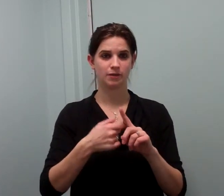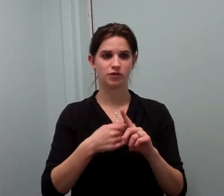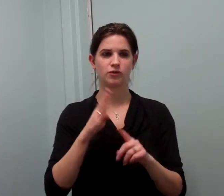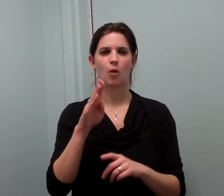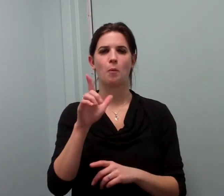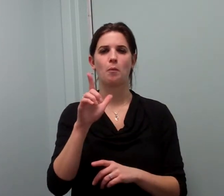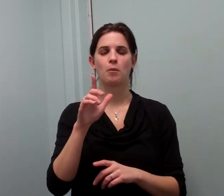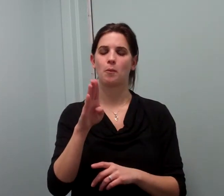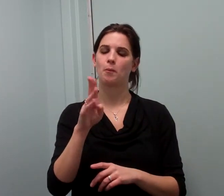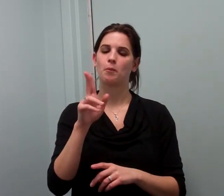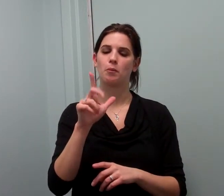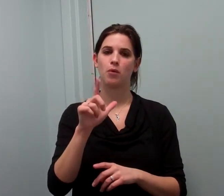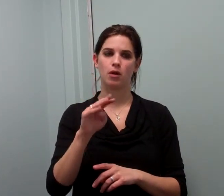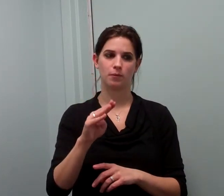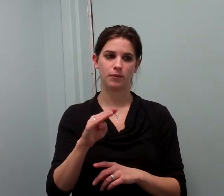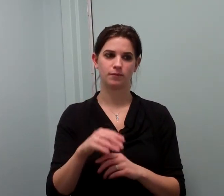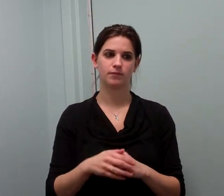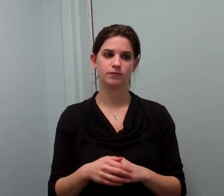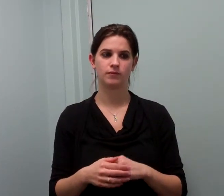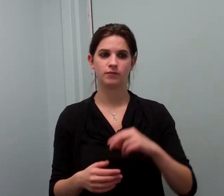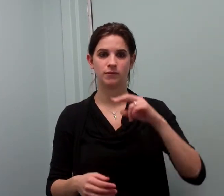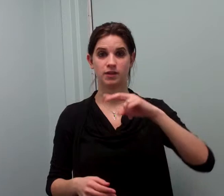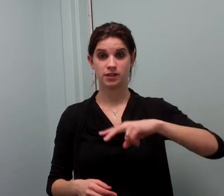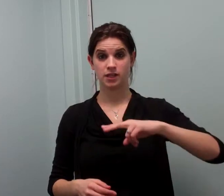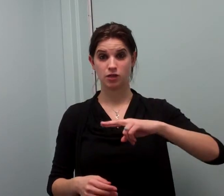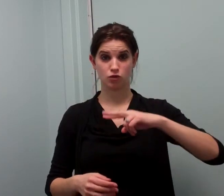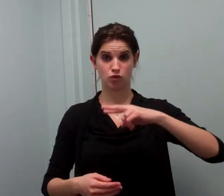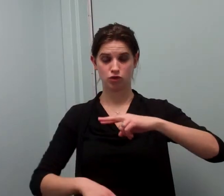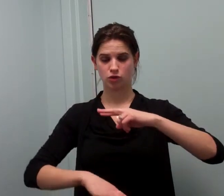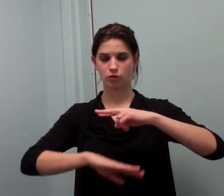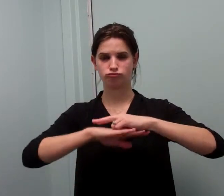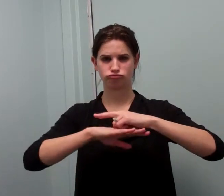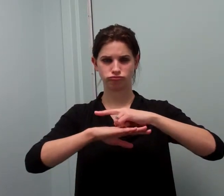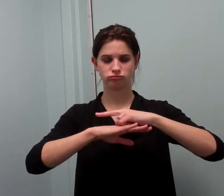take these two, and they take this bulb here, and they get it wet.